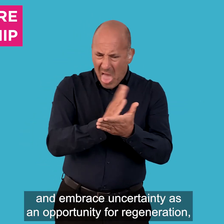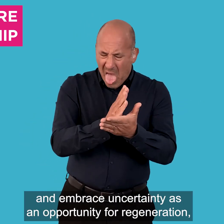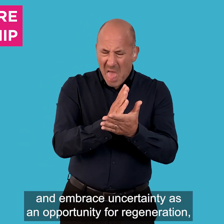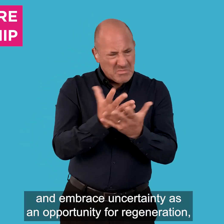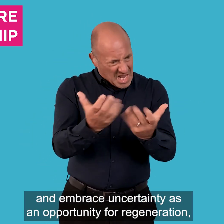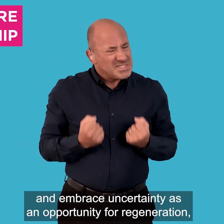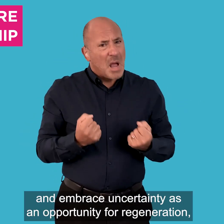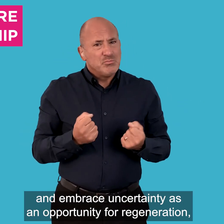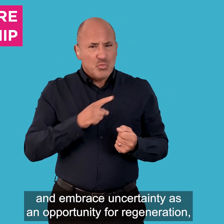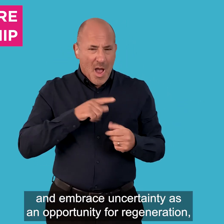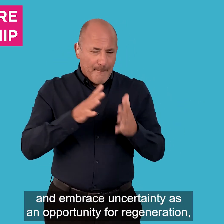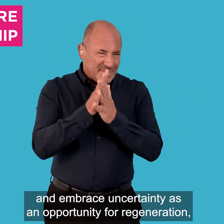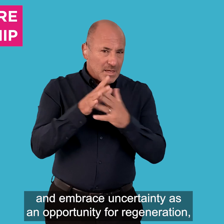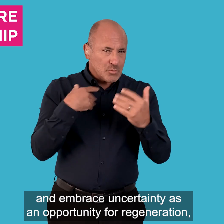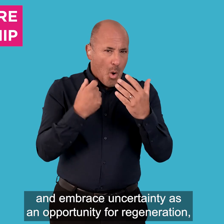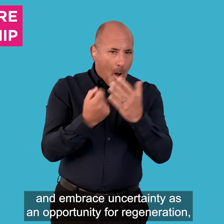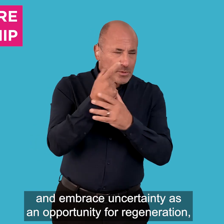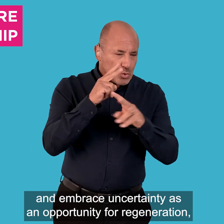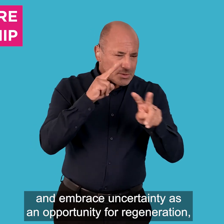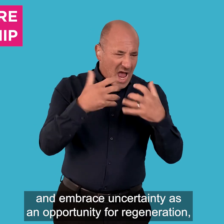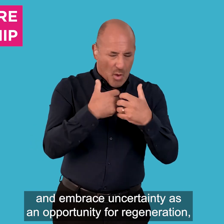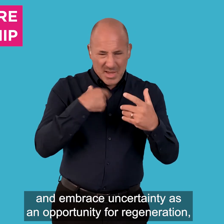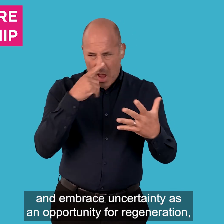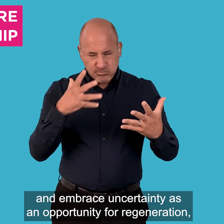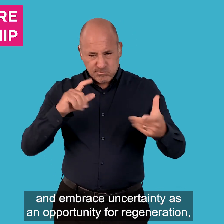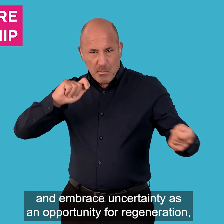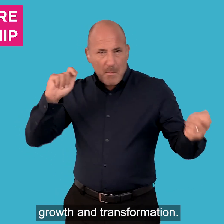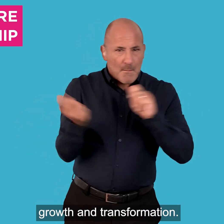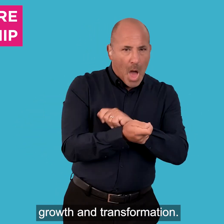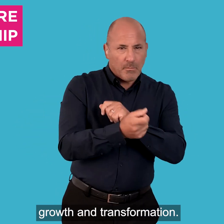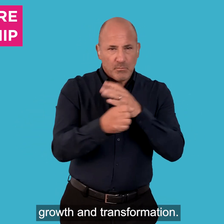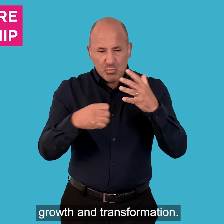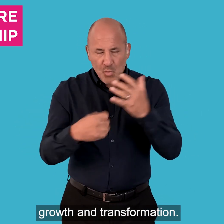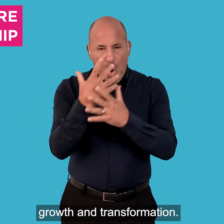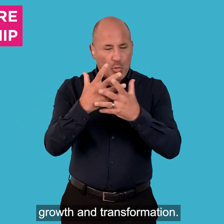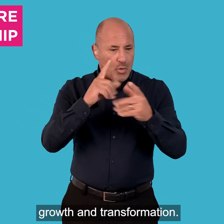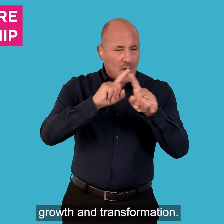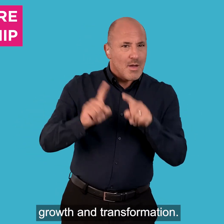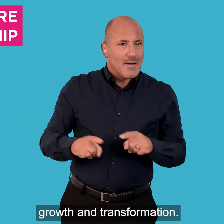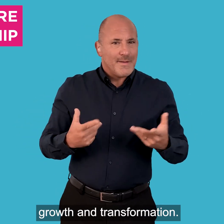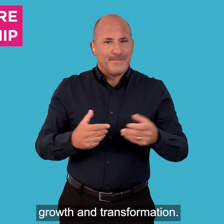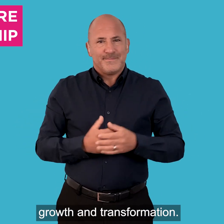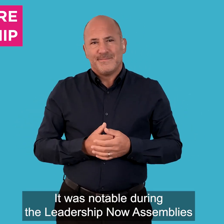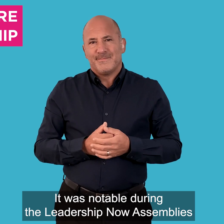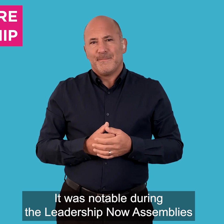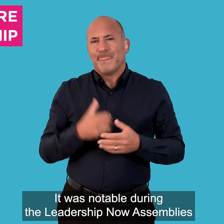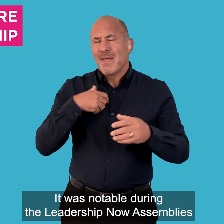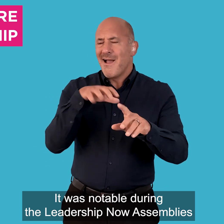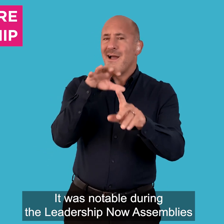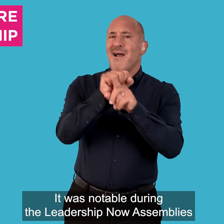and embrace uncertainty as opportunity for regeneration, growth, and transformation. It